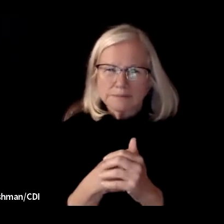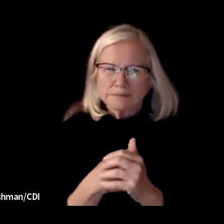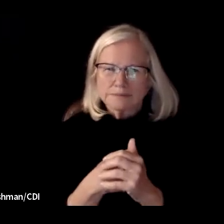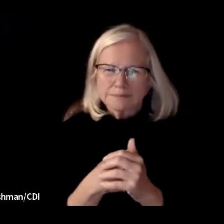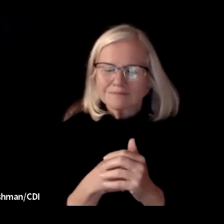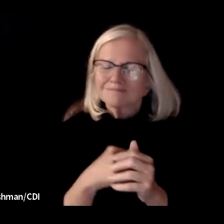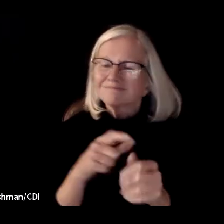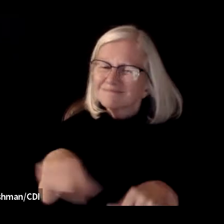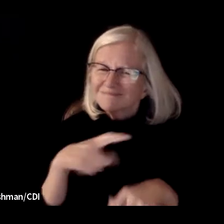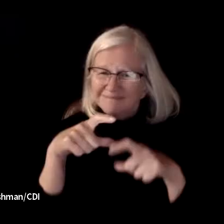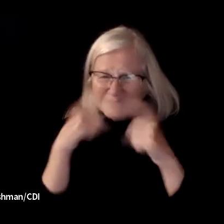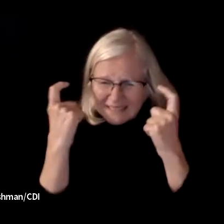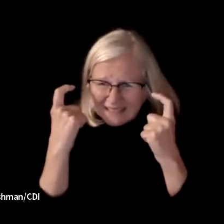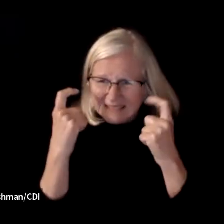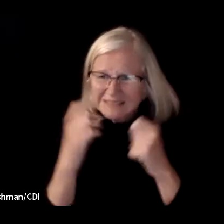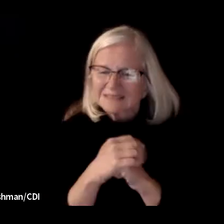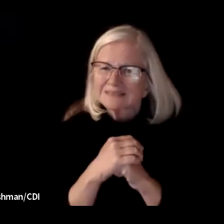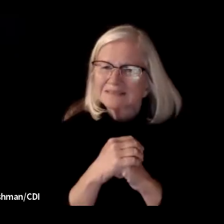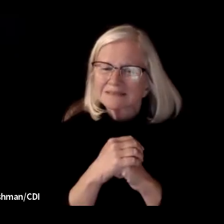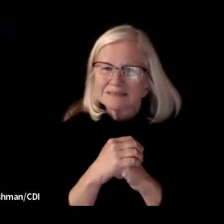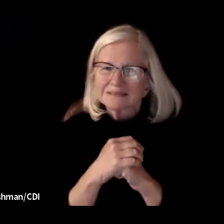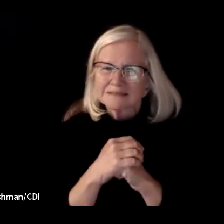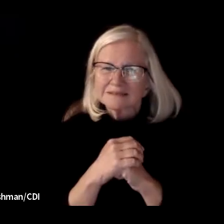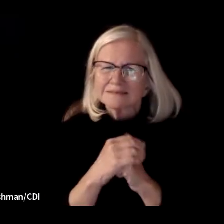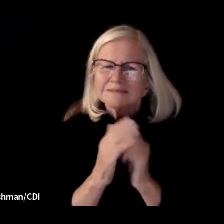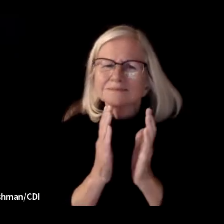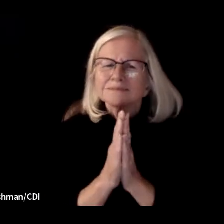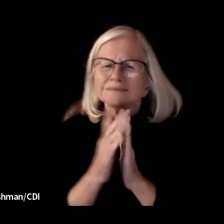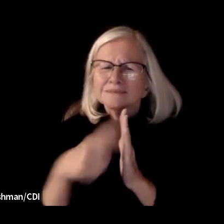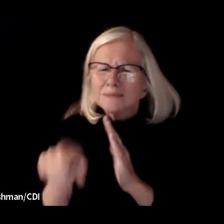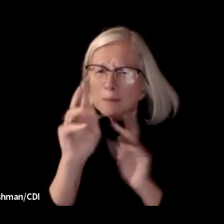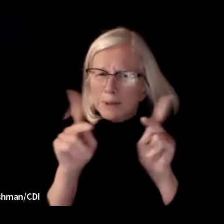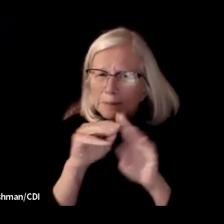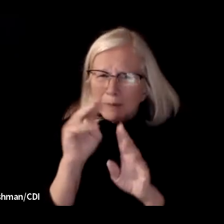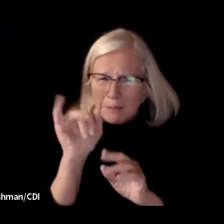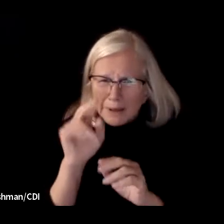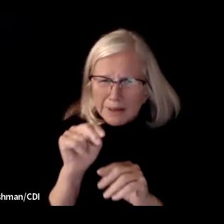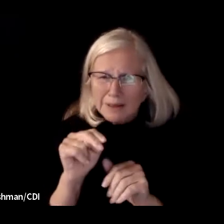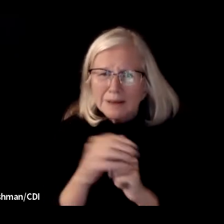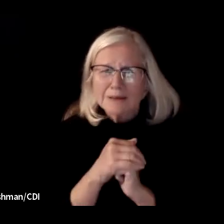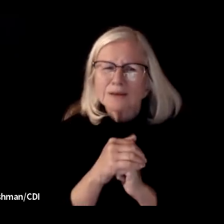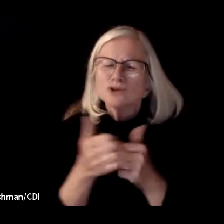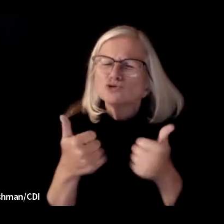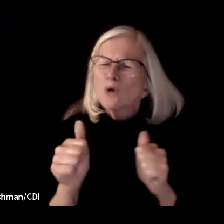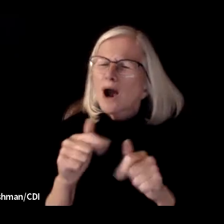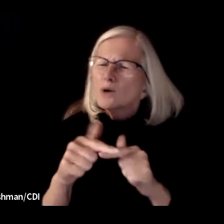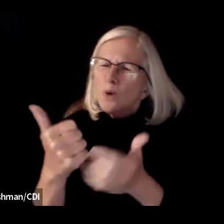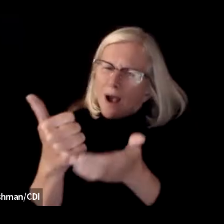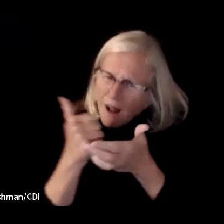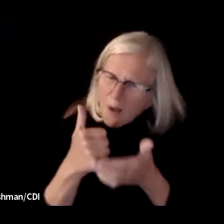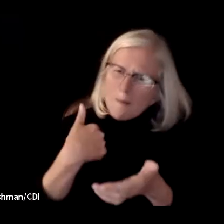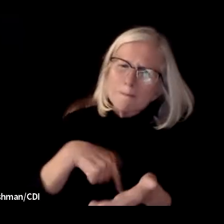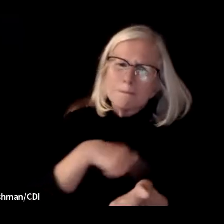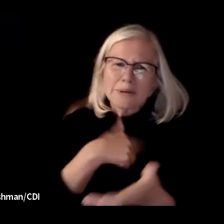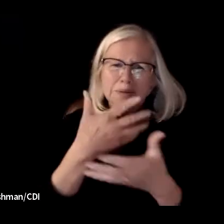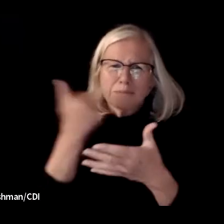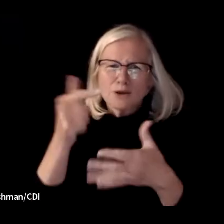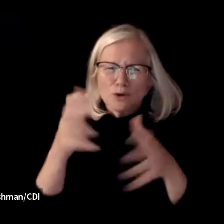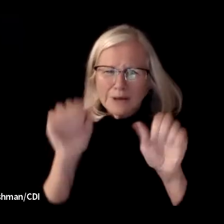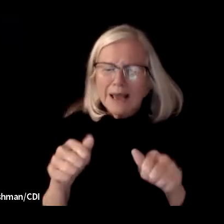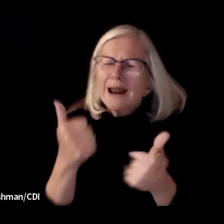I'm asking Minnesotans to do what they can to help us keep the kids in our community healthy and